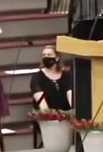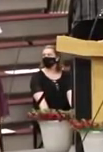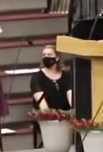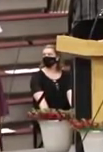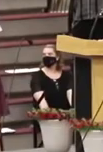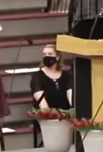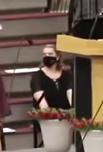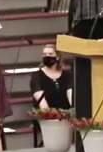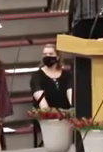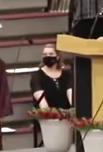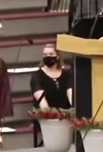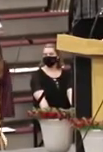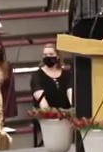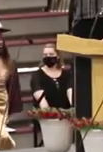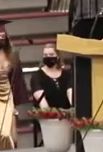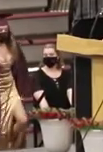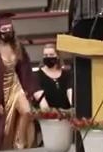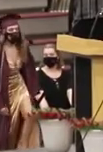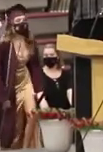Jasmine Jones.